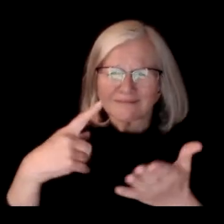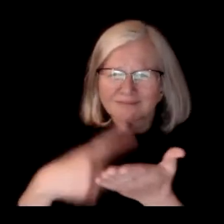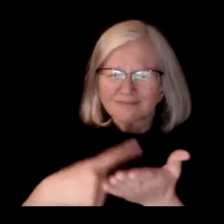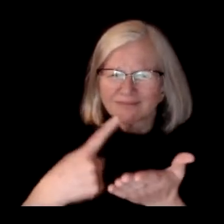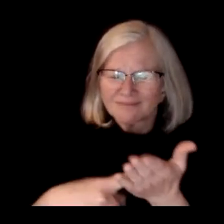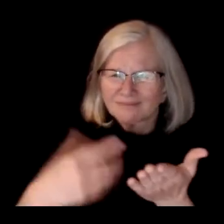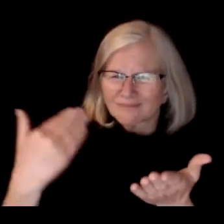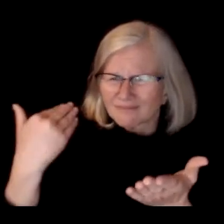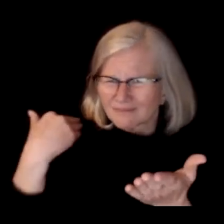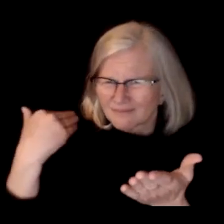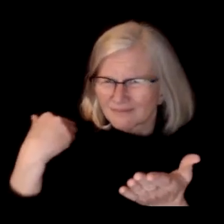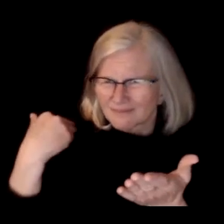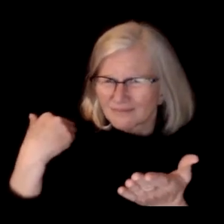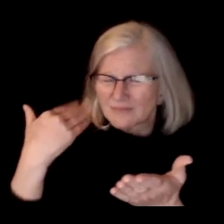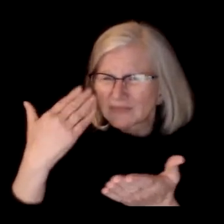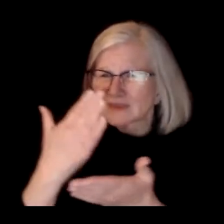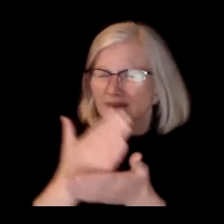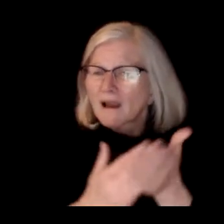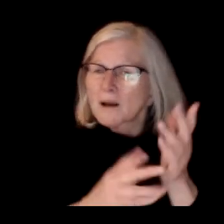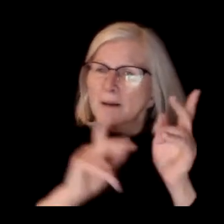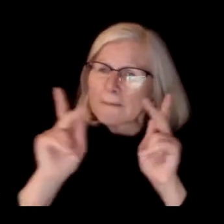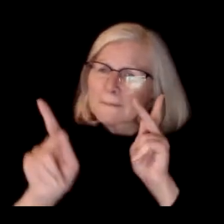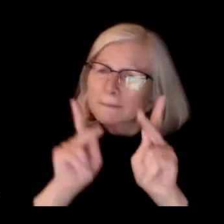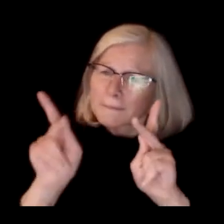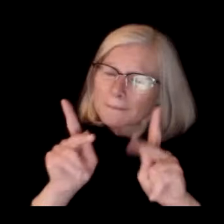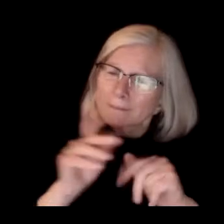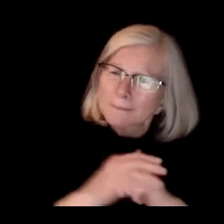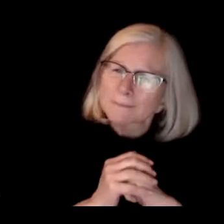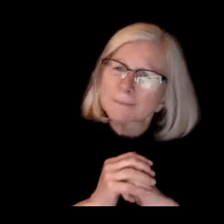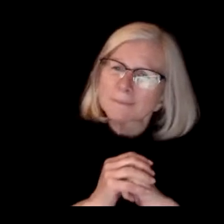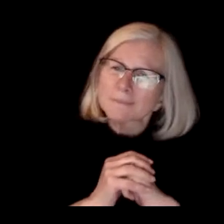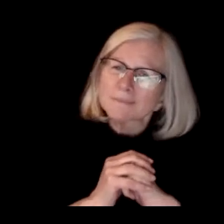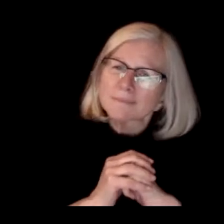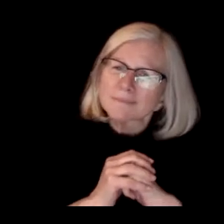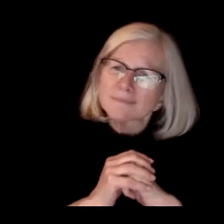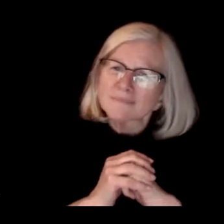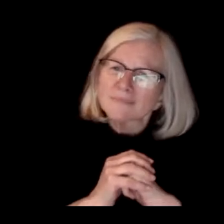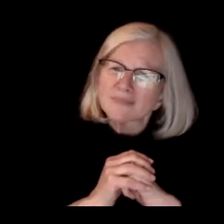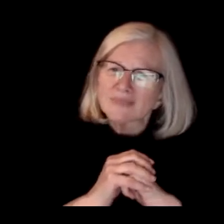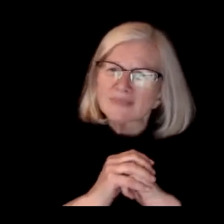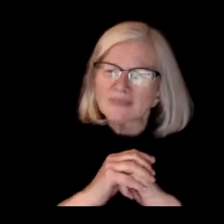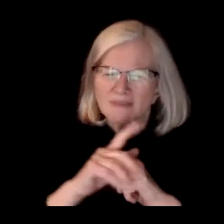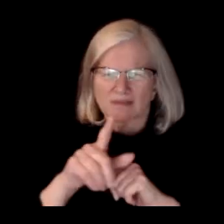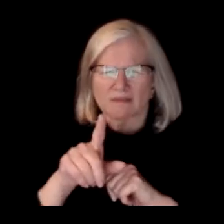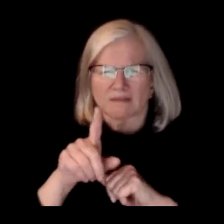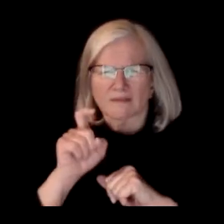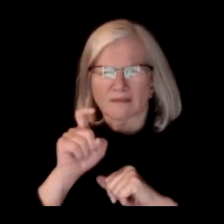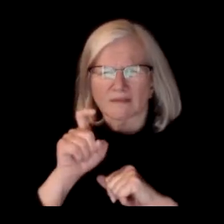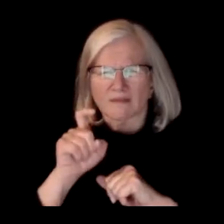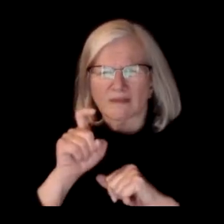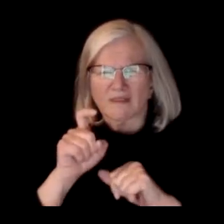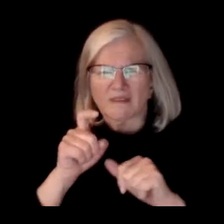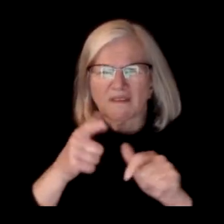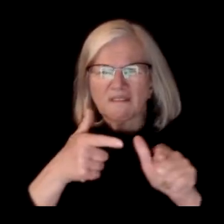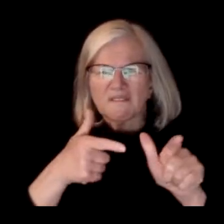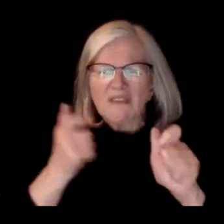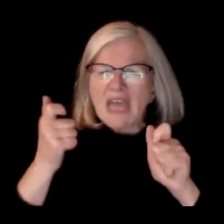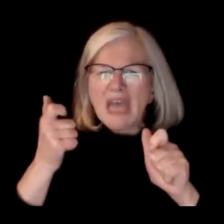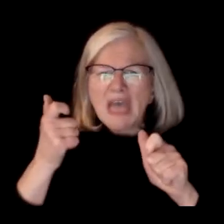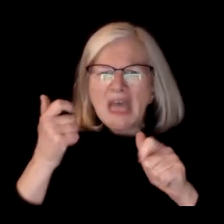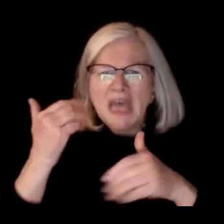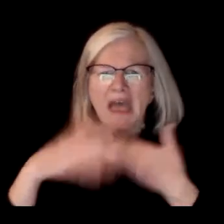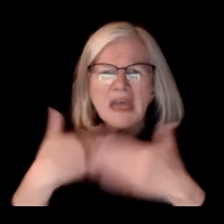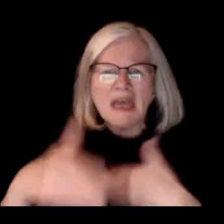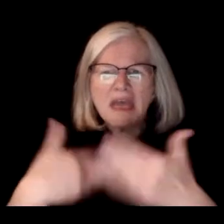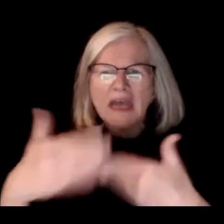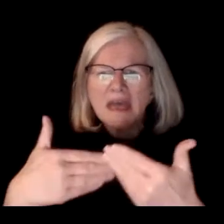some folks have questions just about, given how quickly this happened, how do we know that no corners were cut on